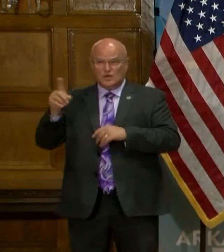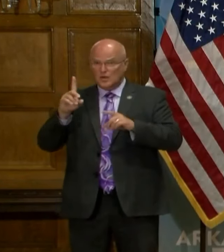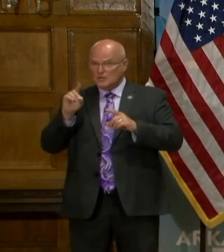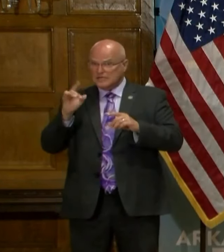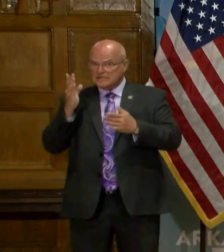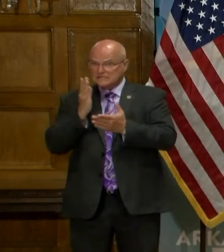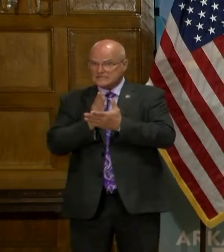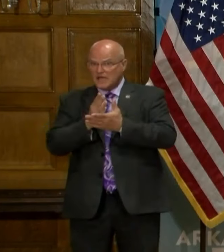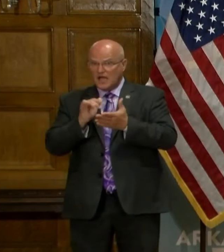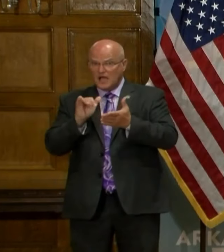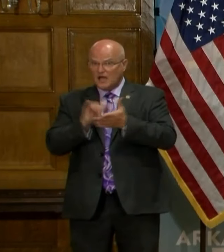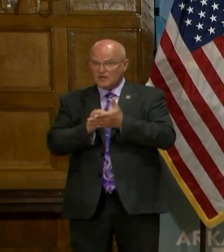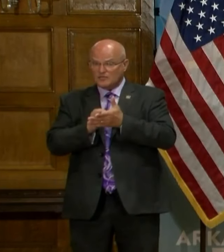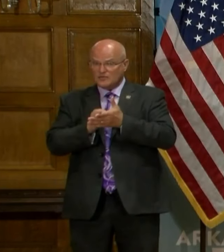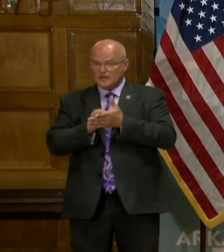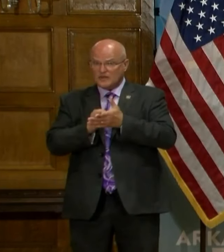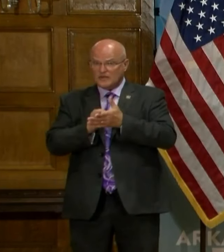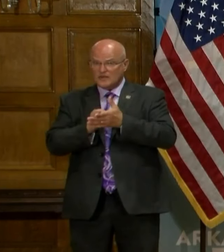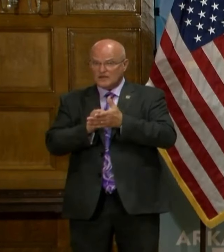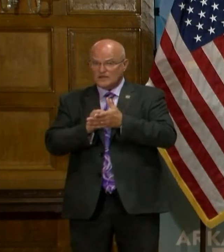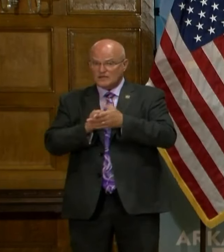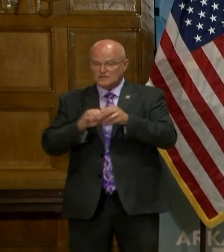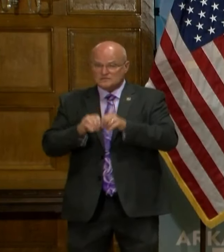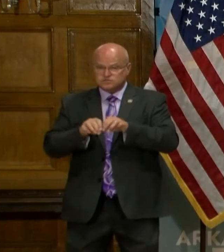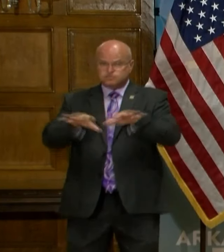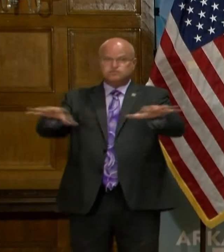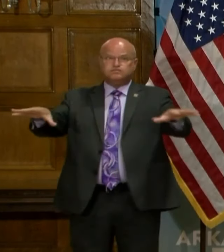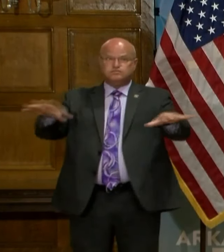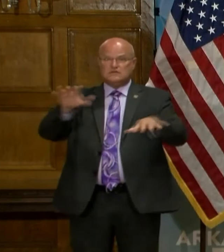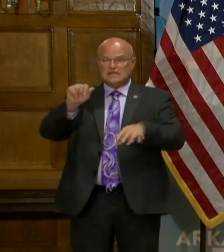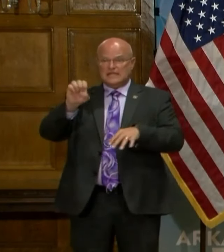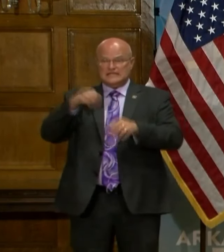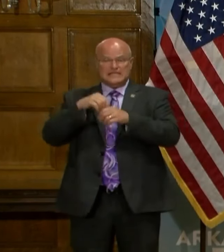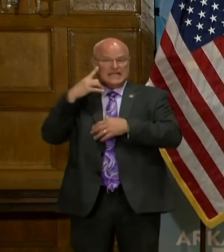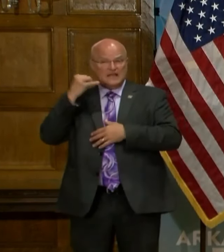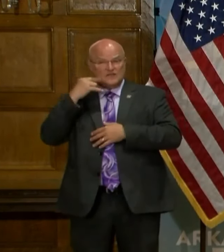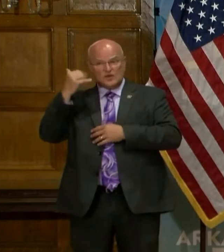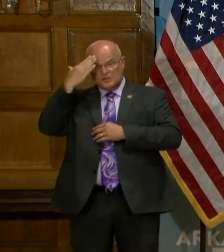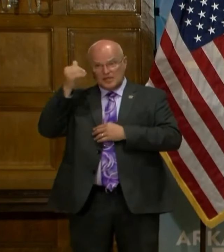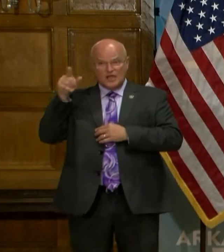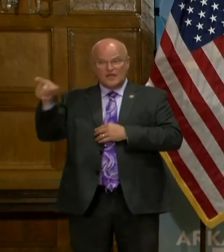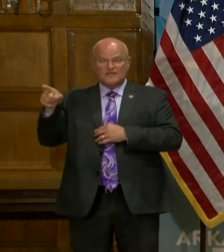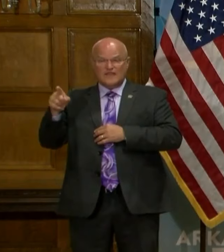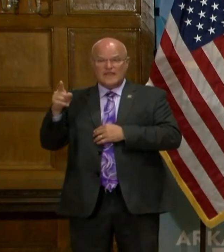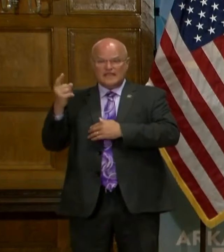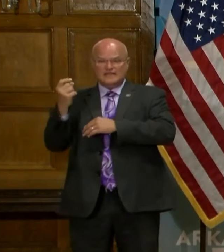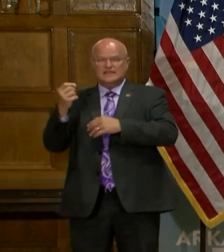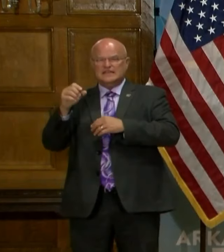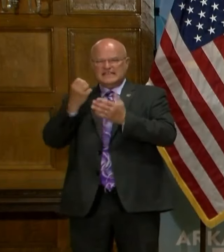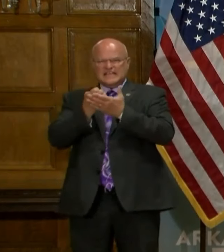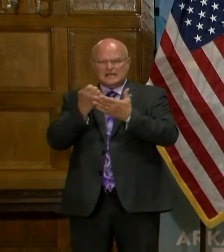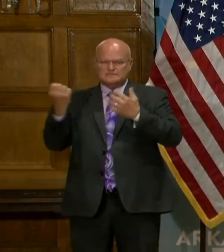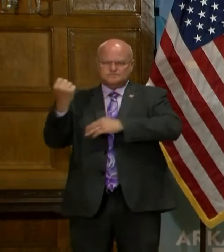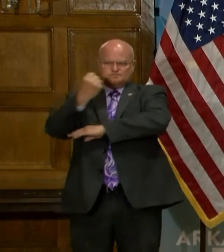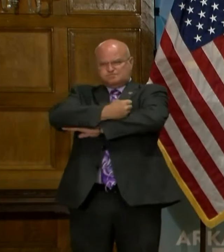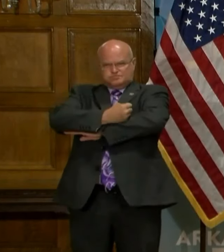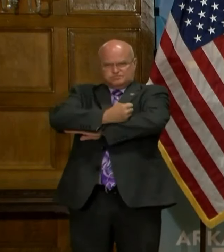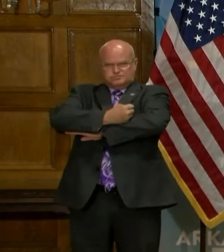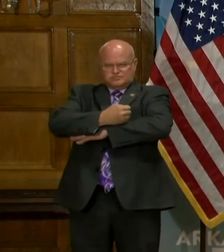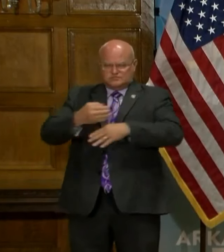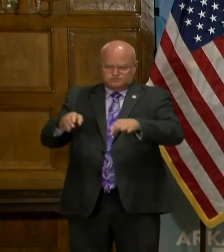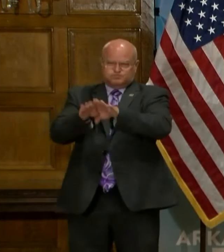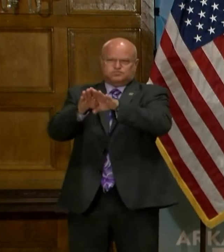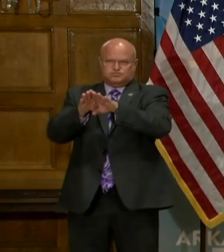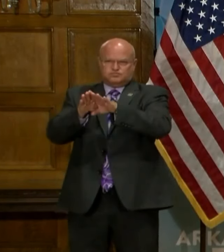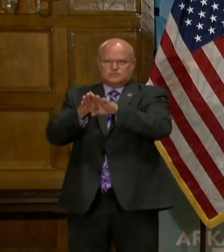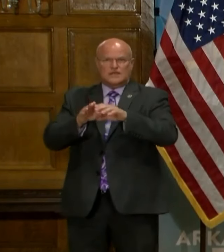stop the resurgence of cases in California because they locked their economy down to the extent that